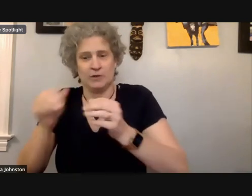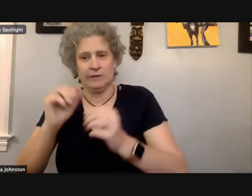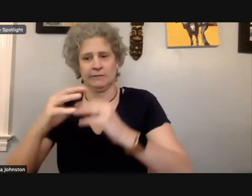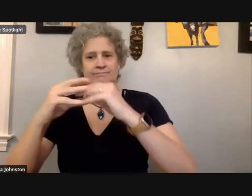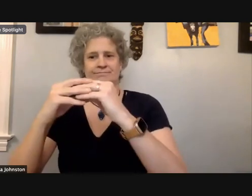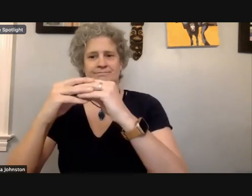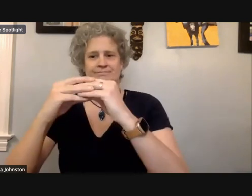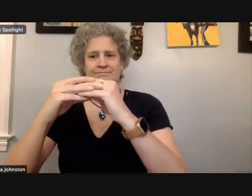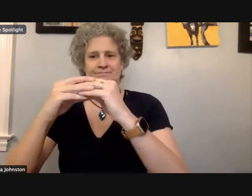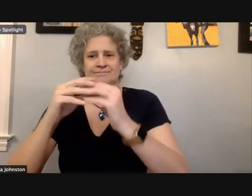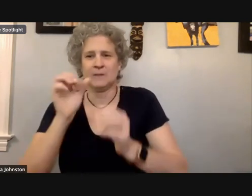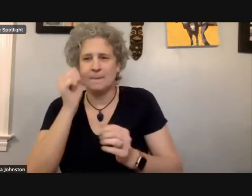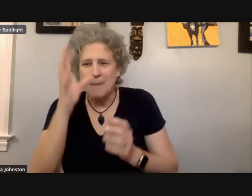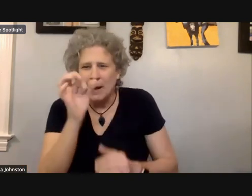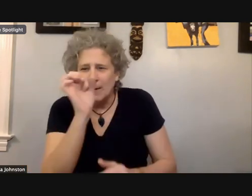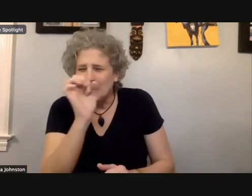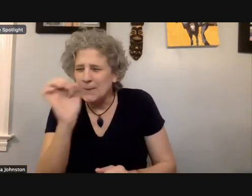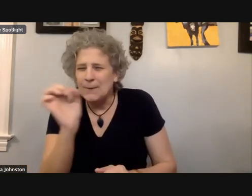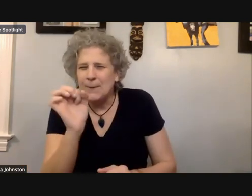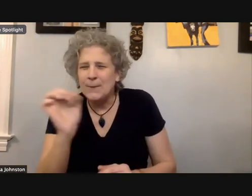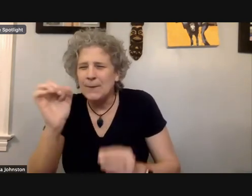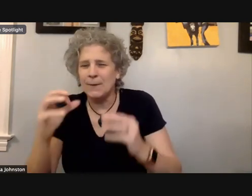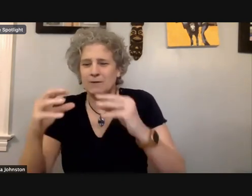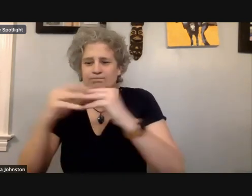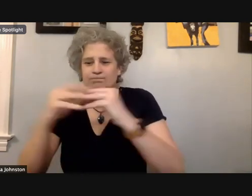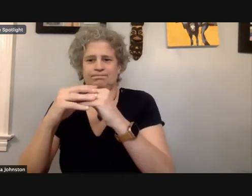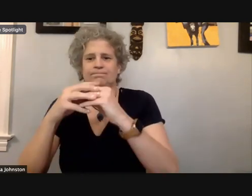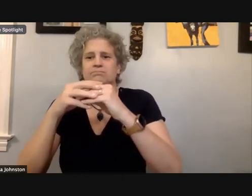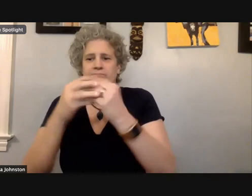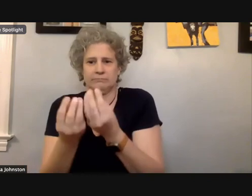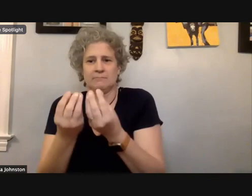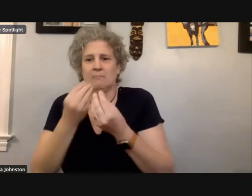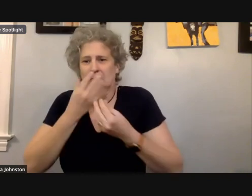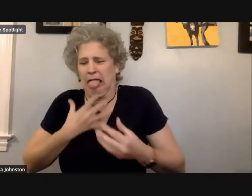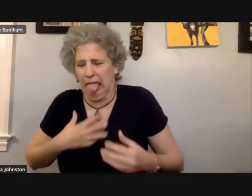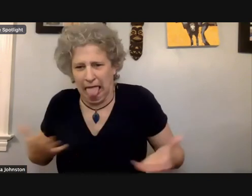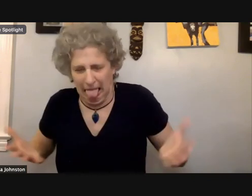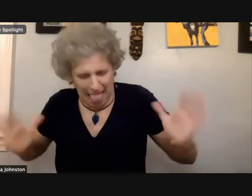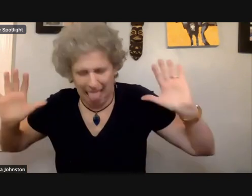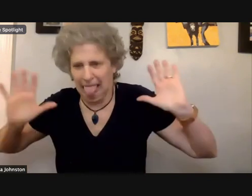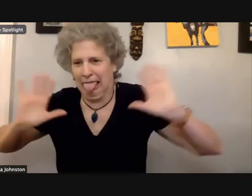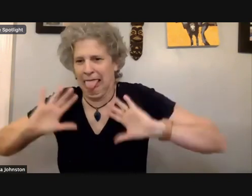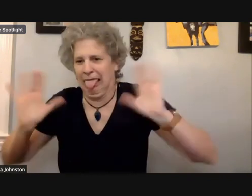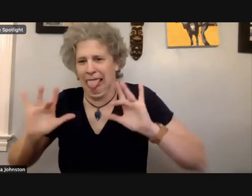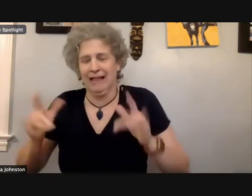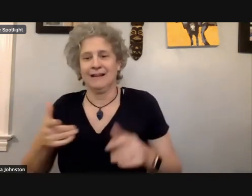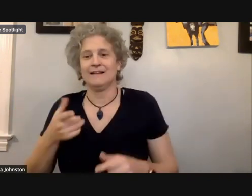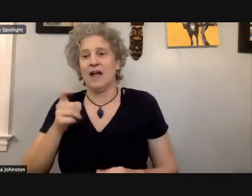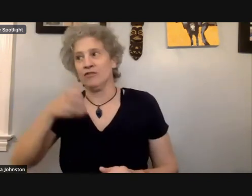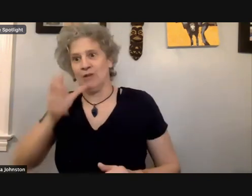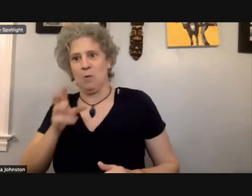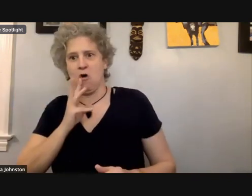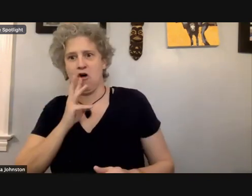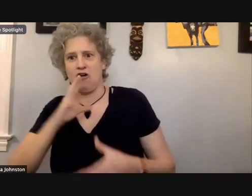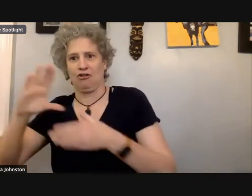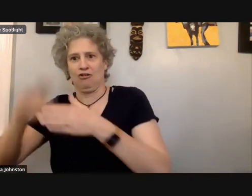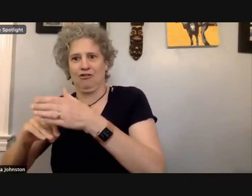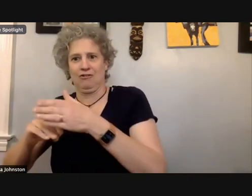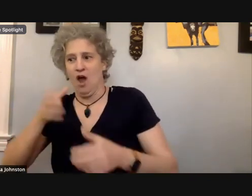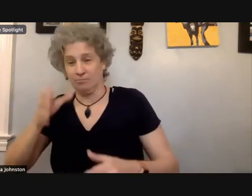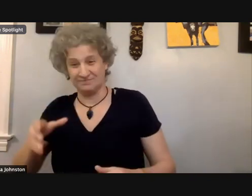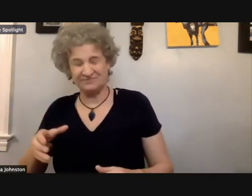of medication. When you describe it, it would look like this. Okay, inside there's smaller medications, and if you